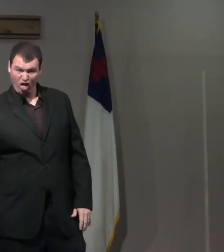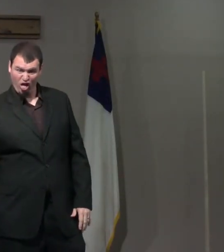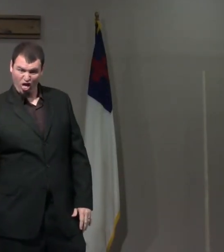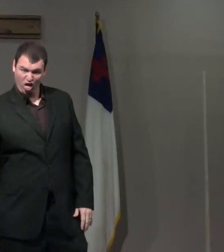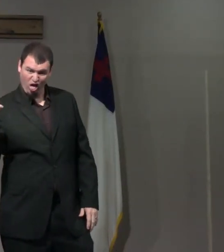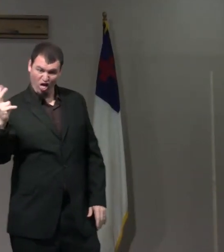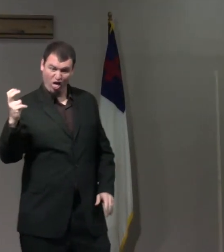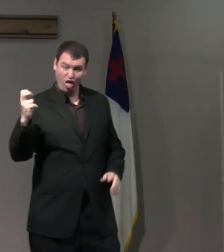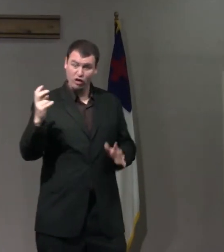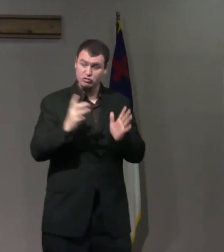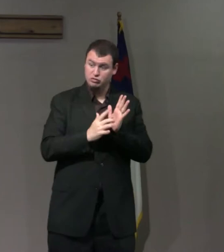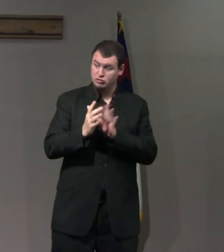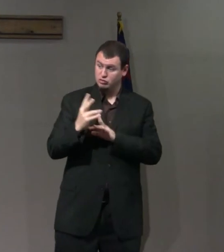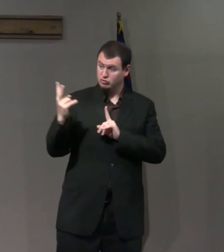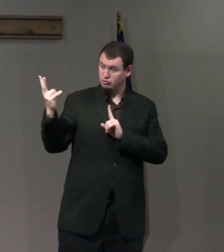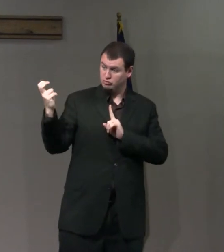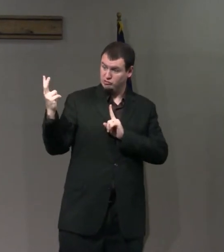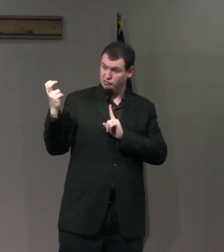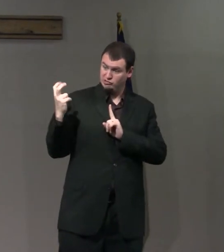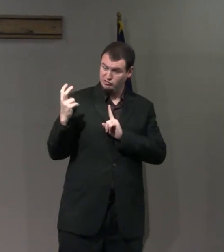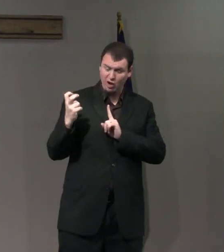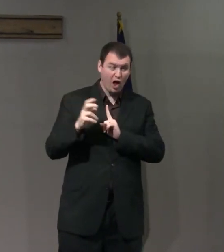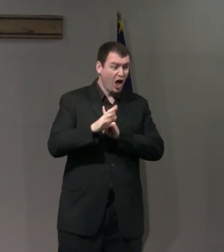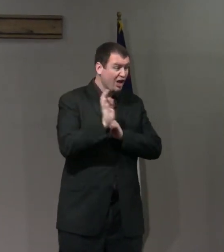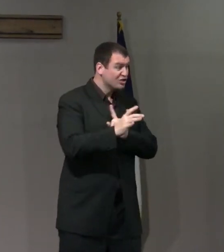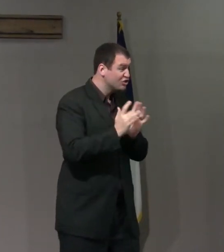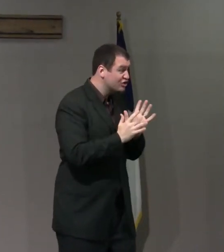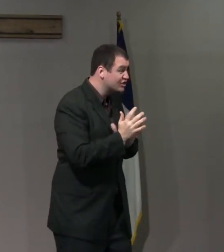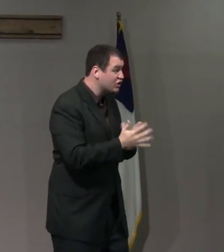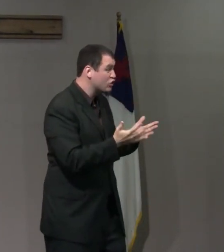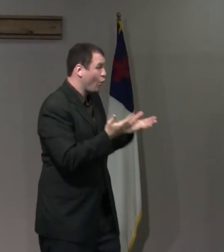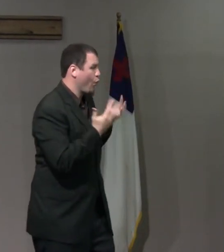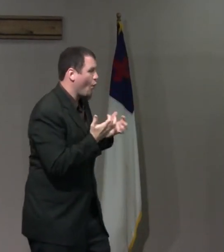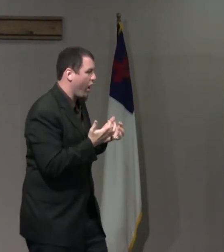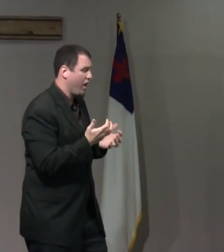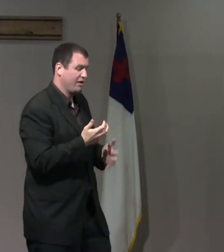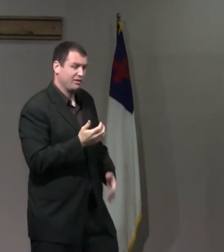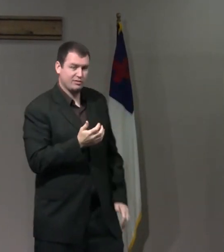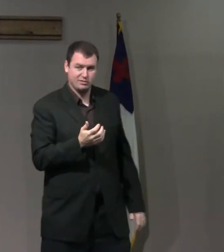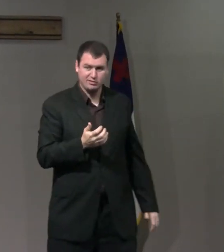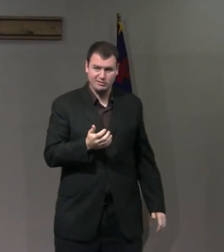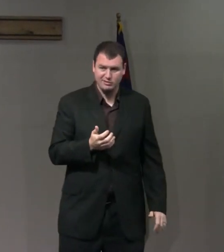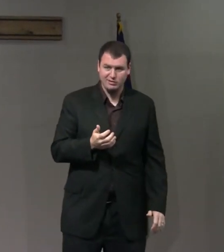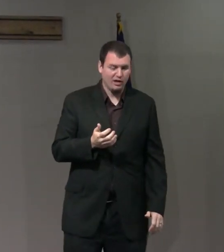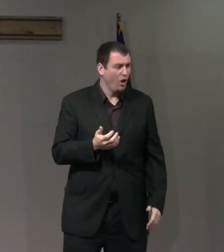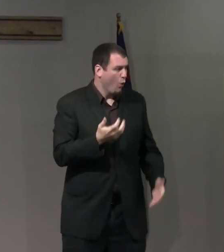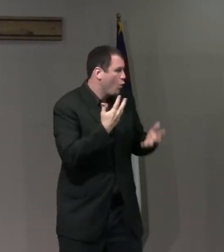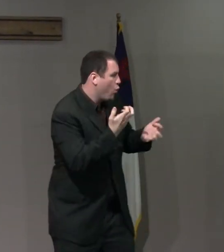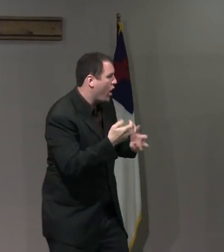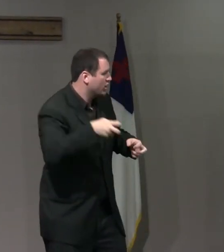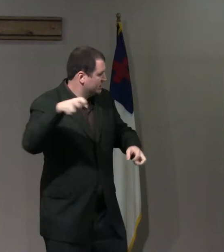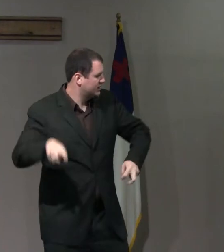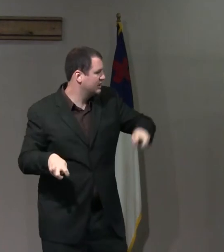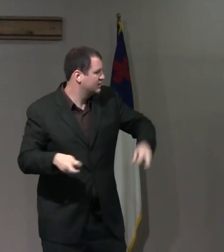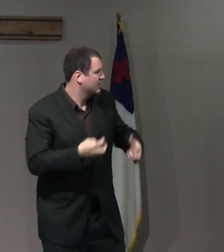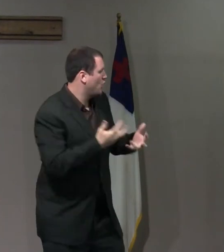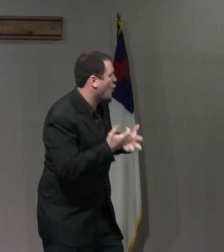James and John came to Jesus and they said, "Hey Jesus, we would like something. We want this."